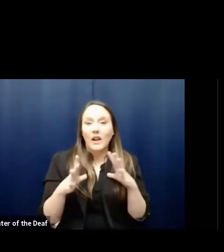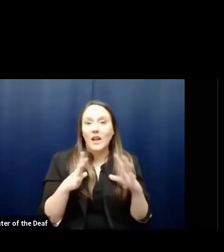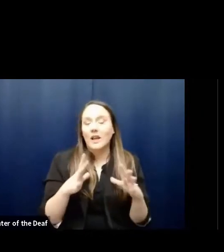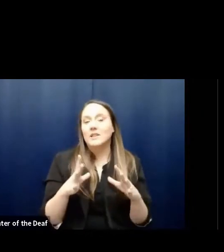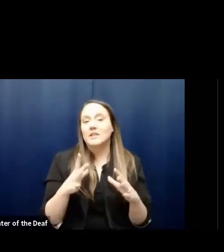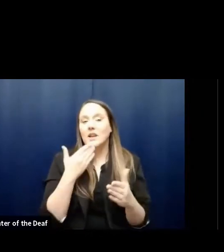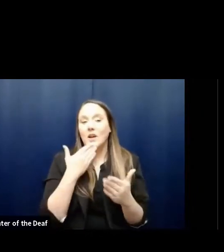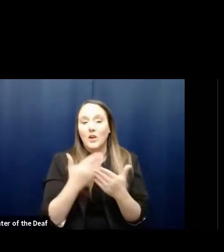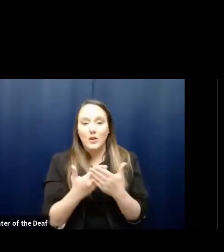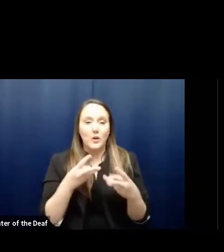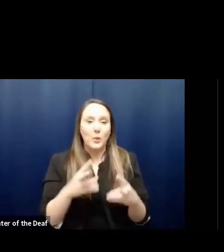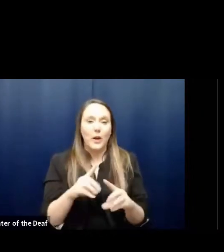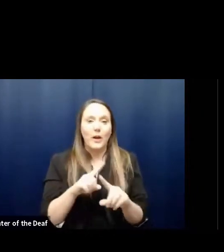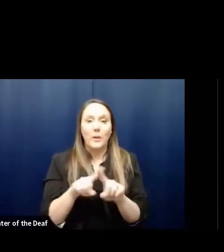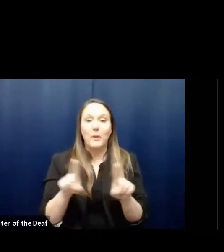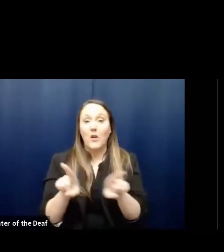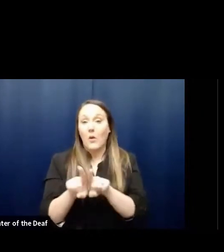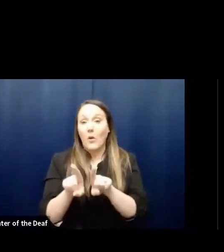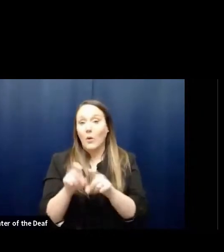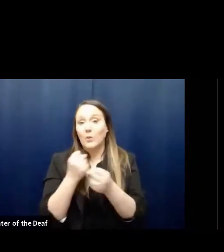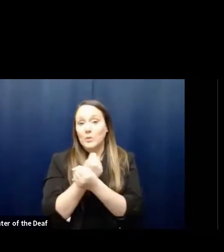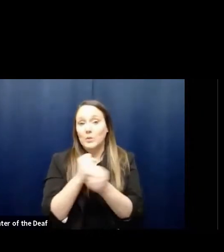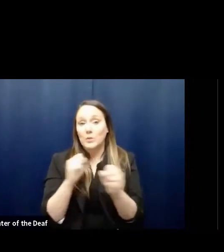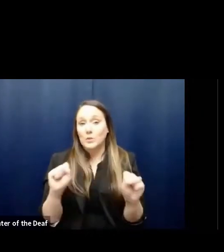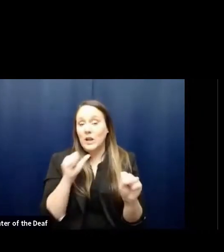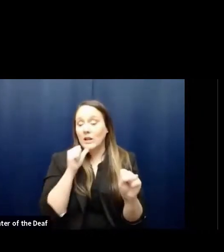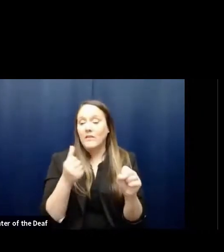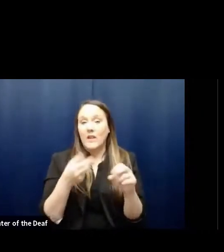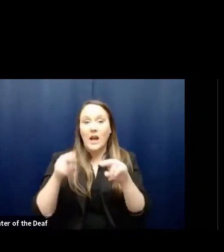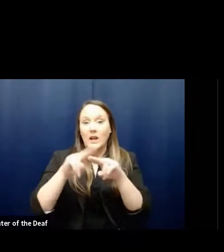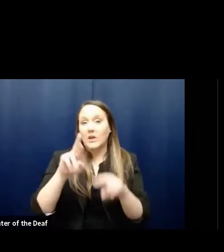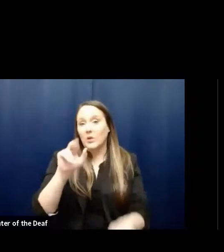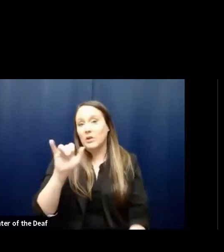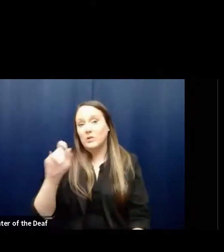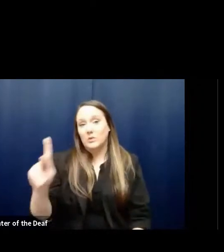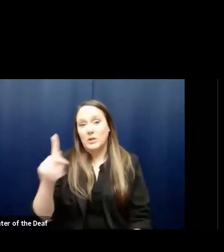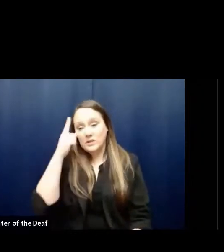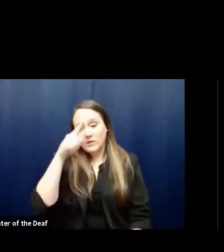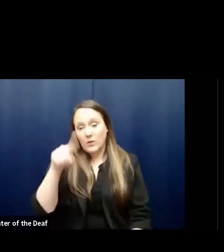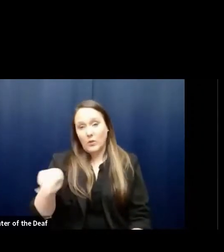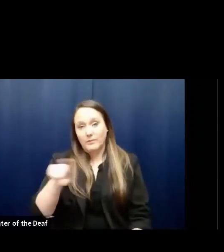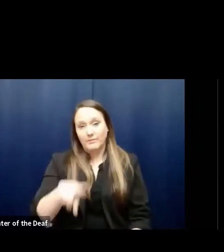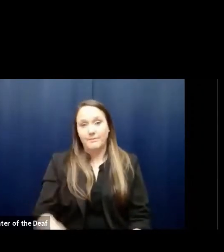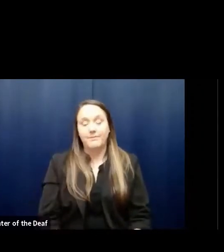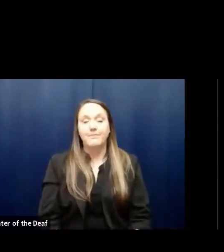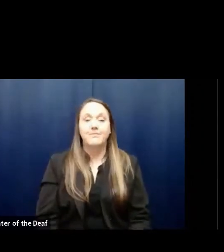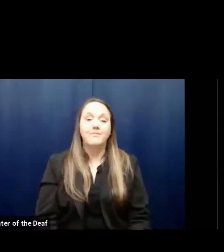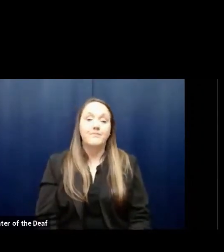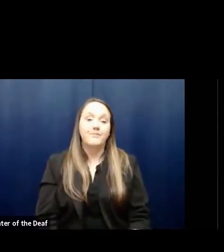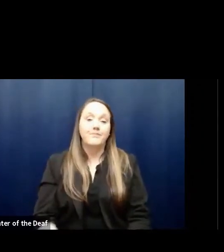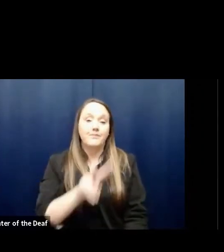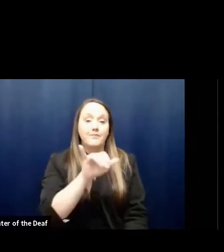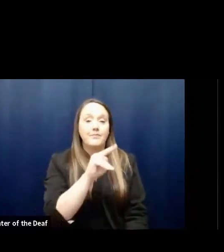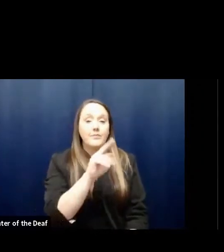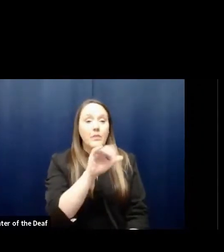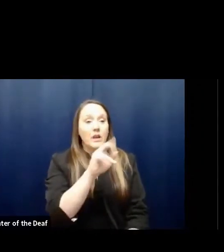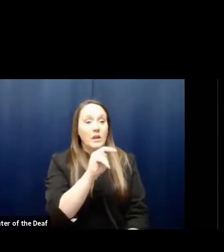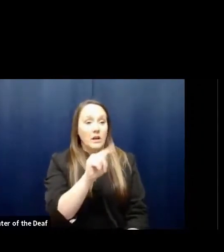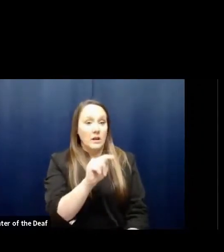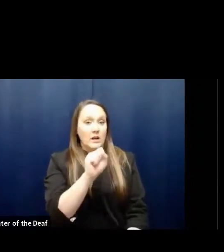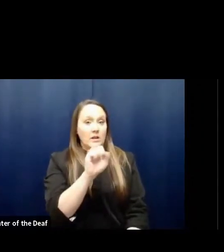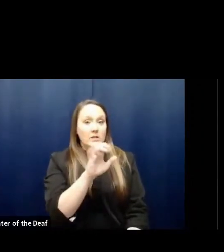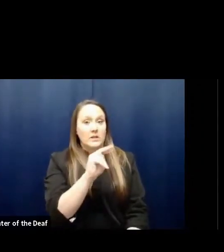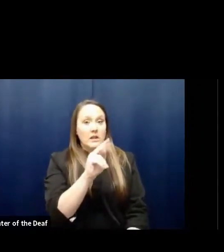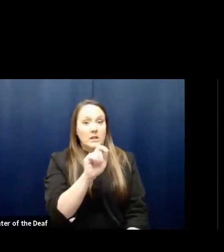way that's also safe and doesn't increase risk for those you care about? Vincent with the Sentinel, how has the mood